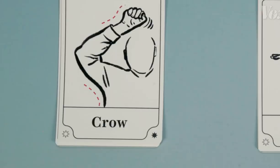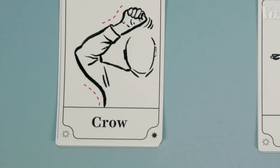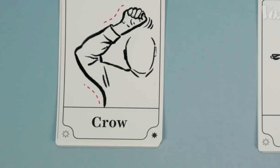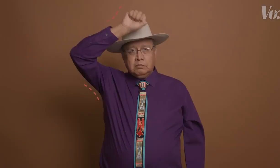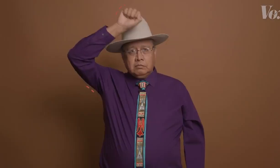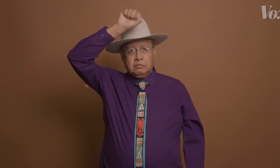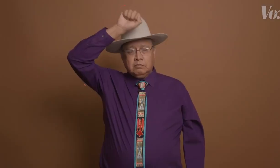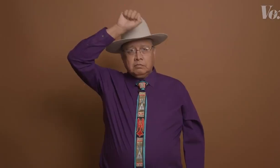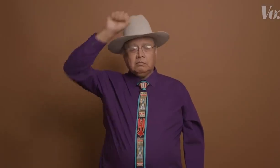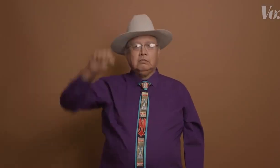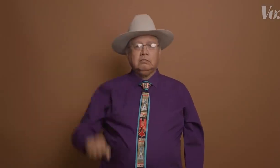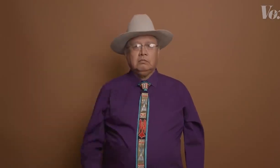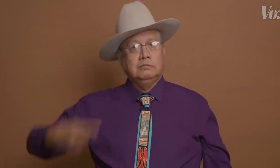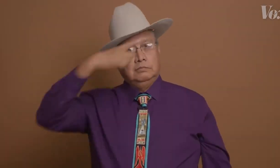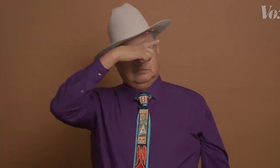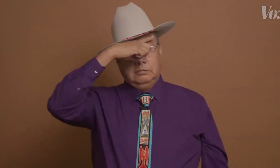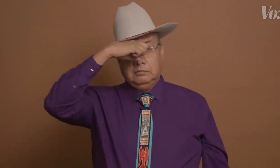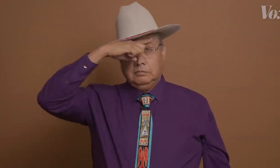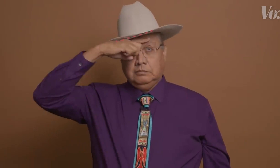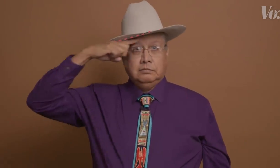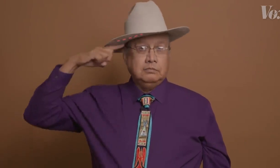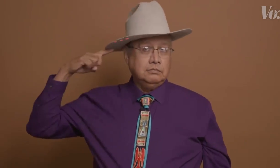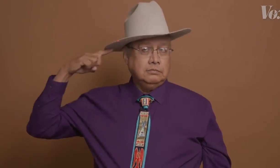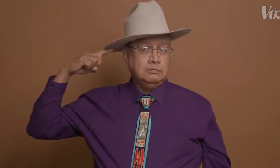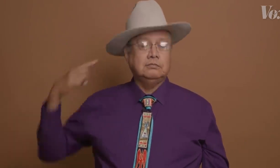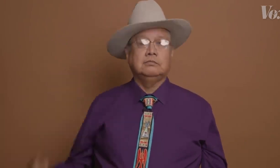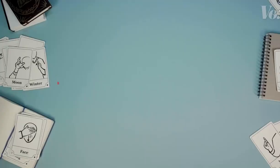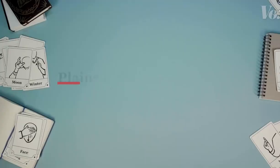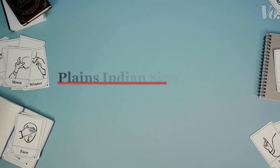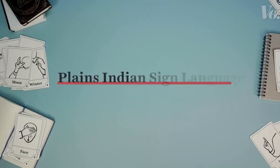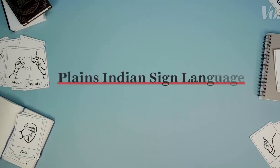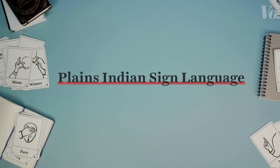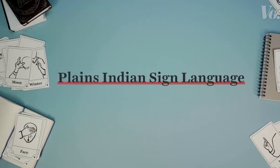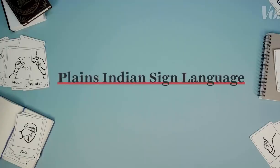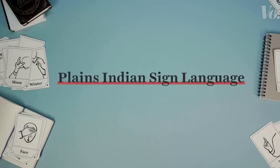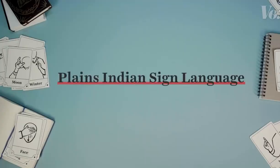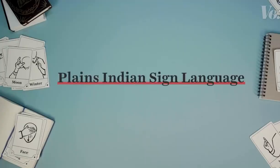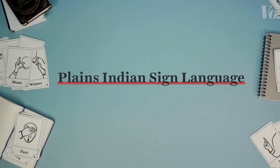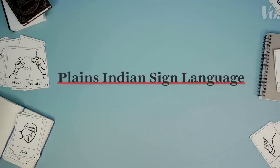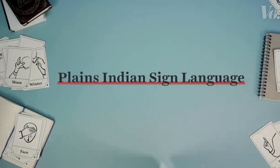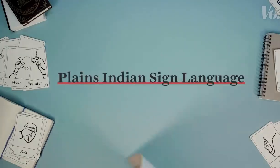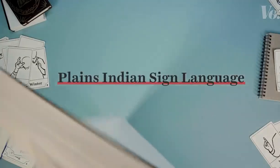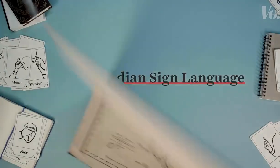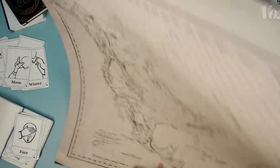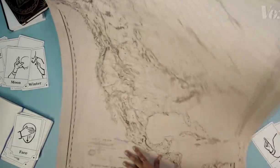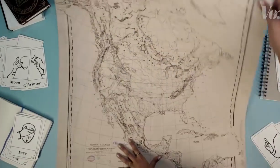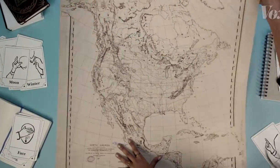This is a Crow Indian. This was a white person. It's called Plains Indian Sign Language, one of many